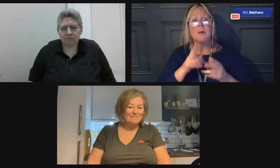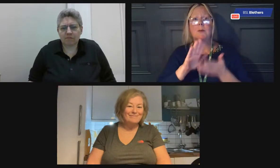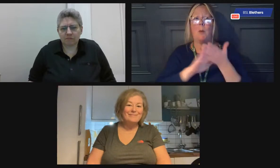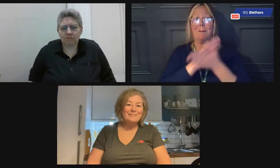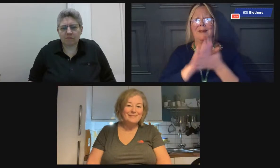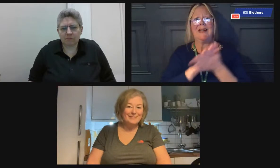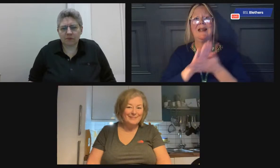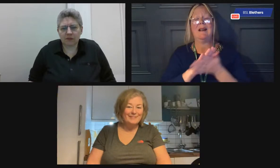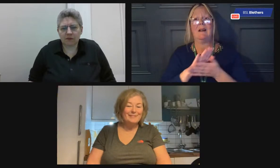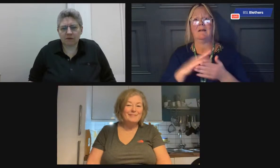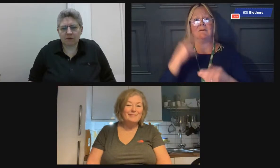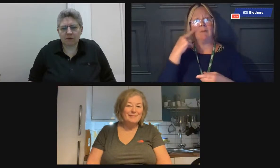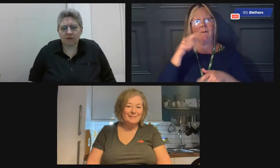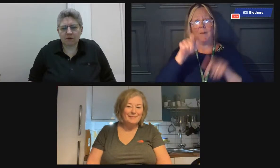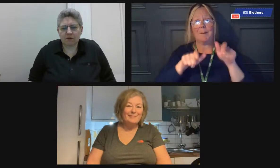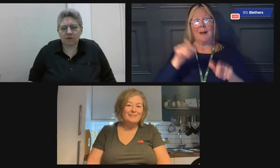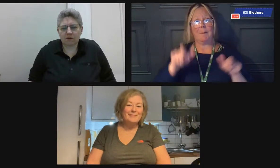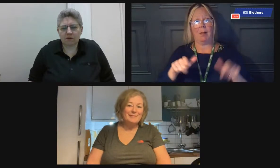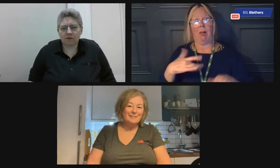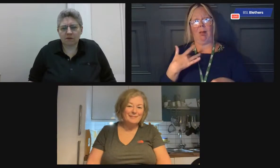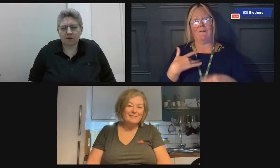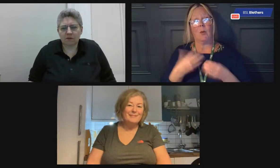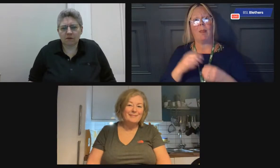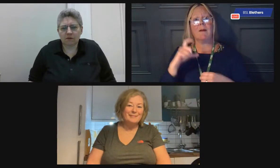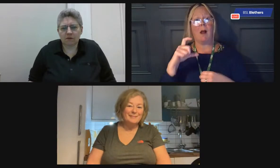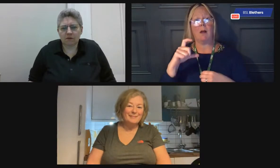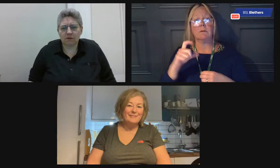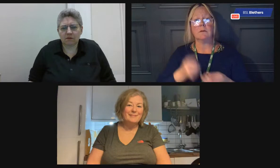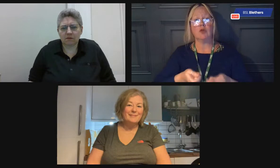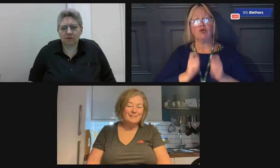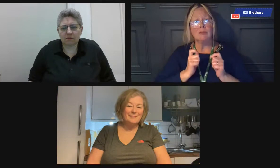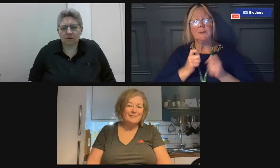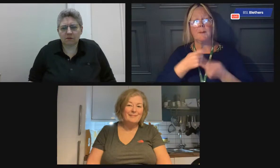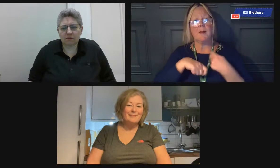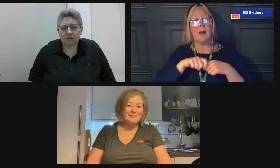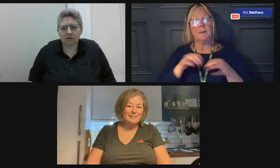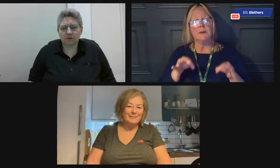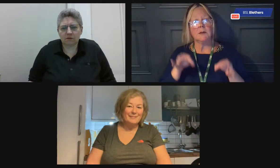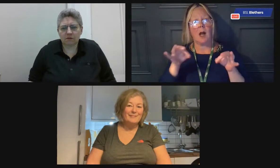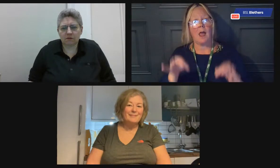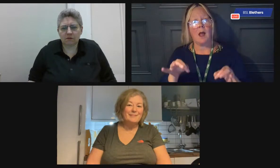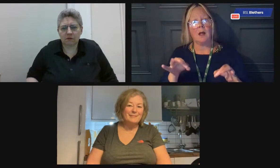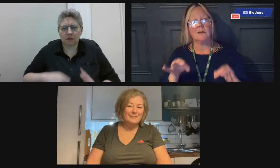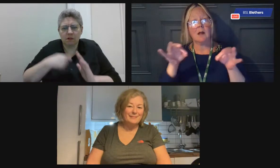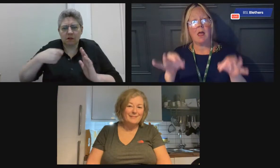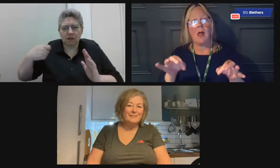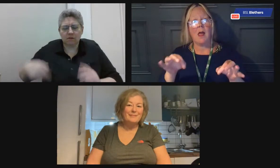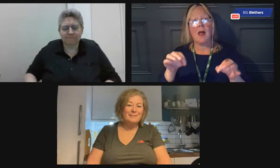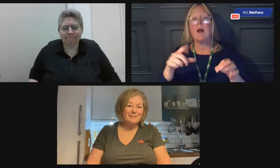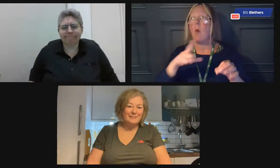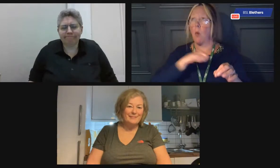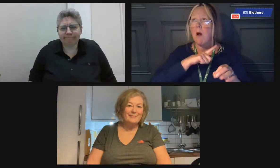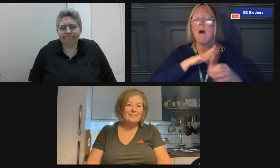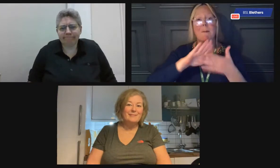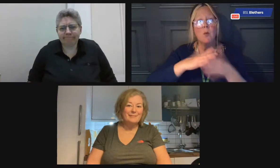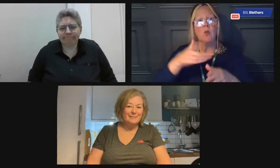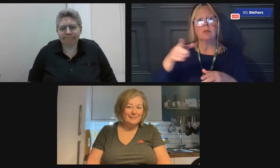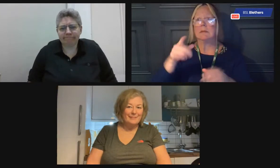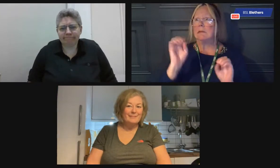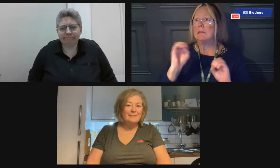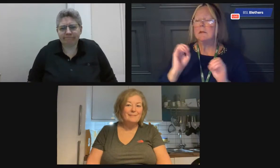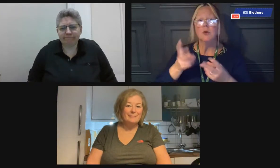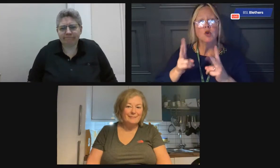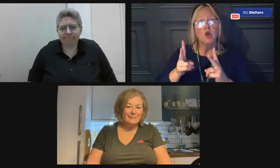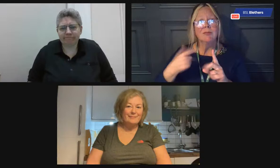much longer because of the availability of interpreters and booking interpreters. So deaf people living with cancer treatment